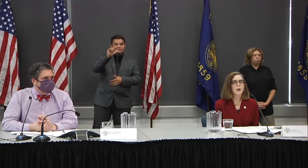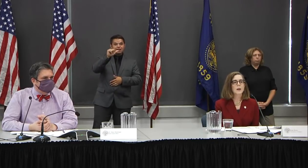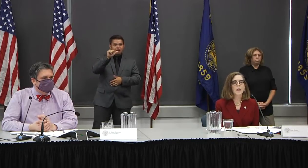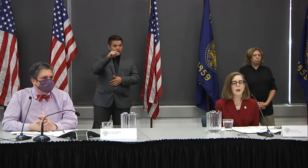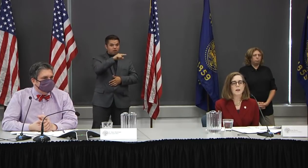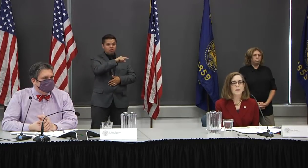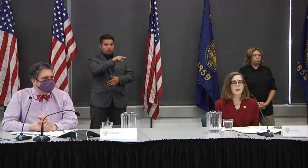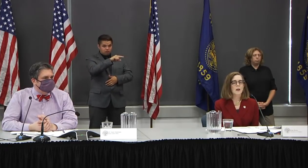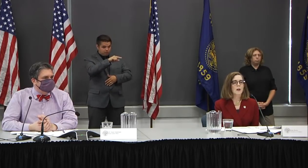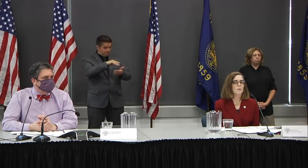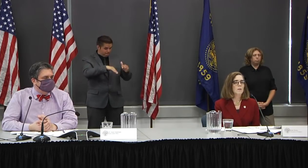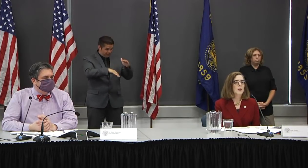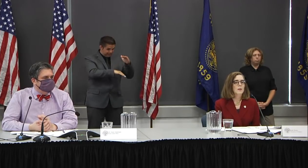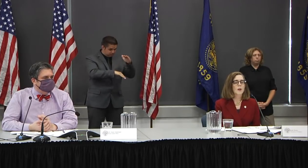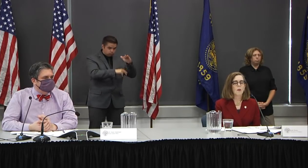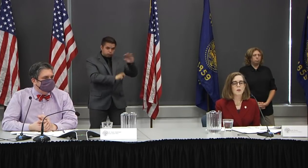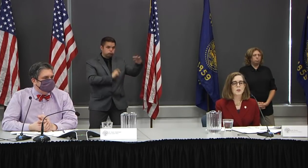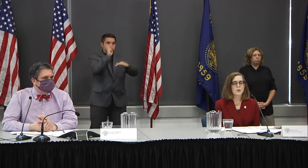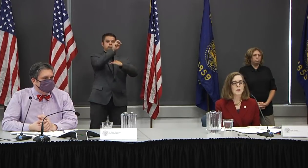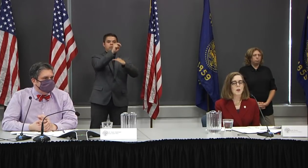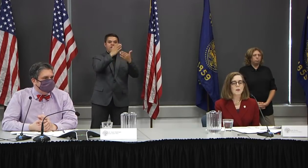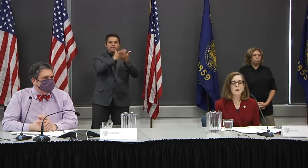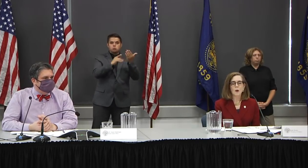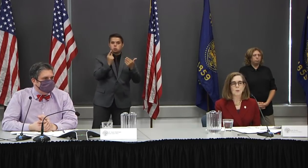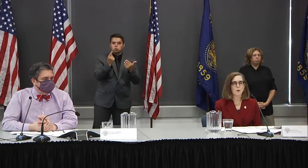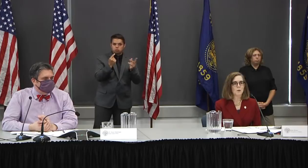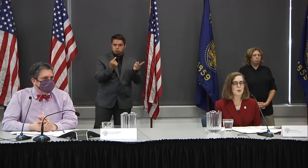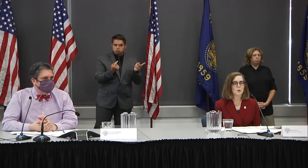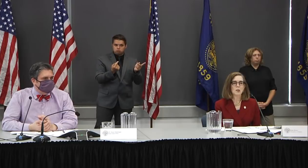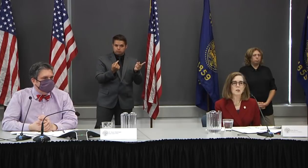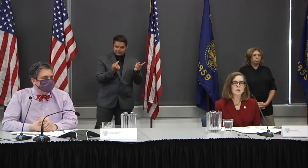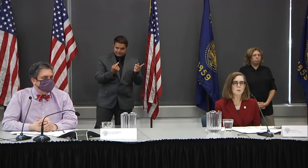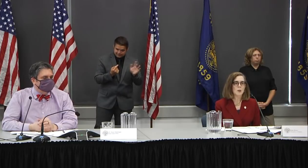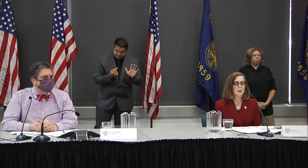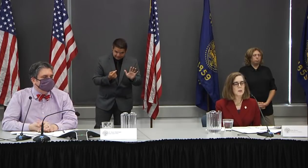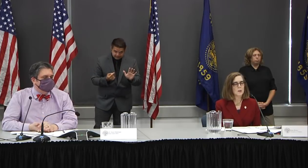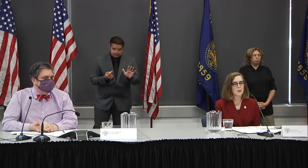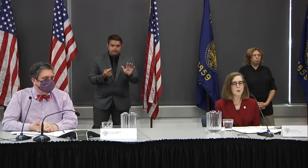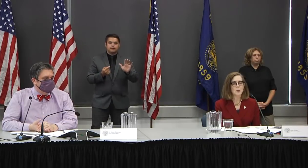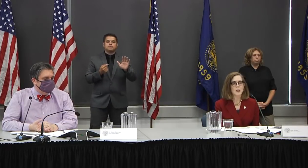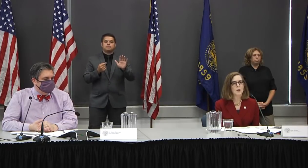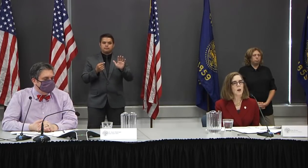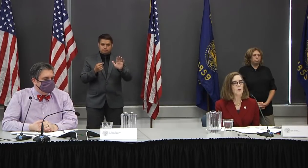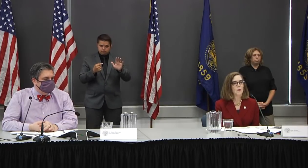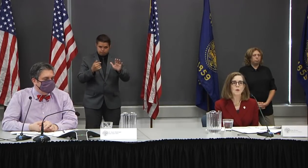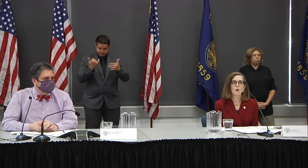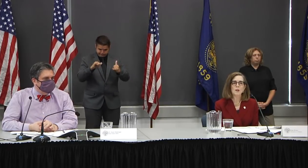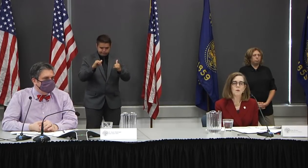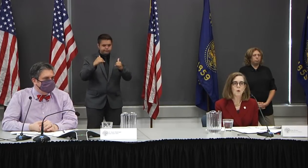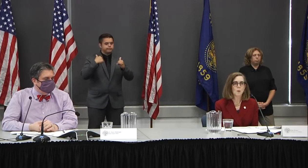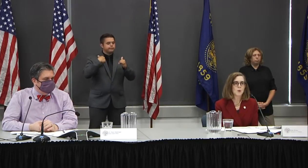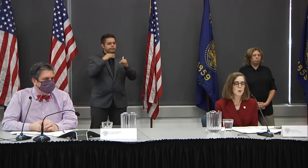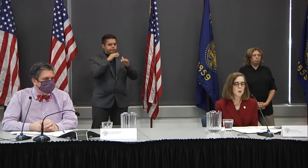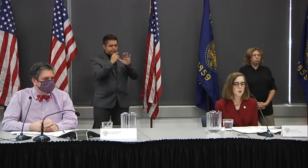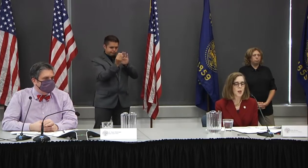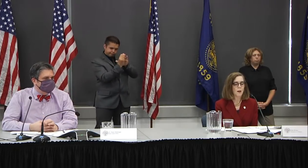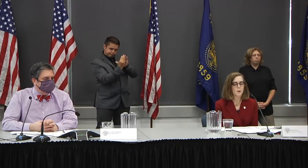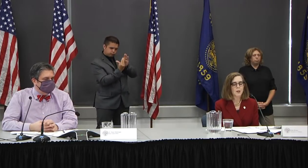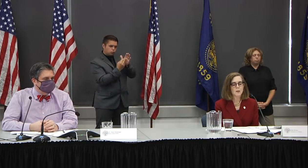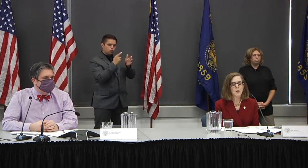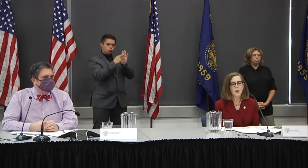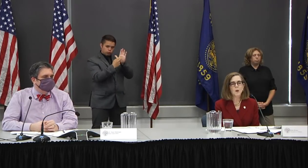one. Again, there are still a number of restrictions in place, including for informal